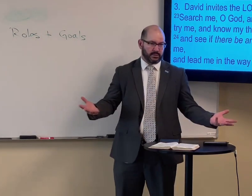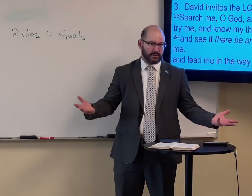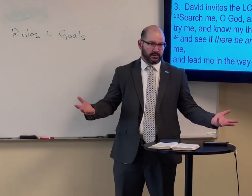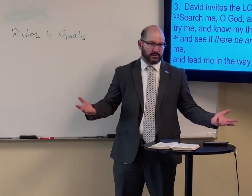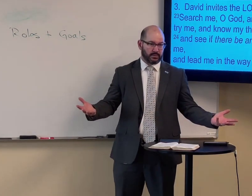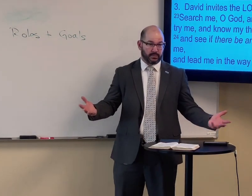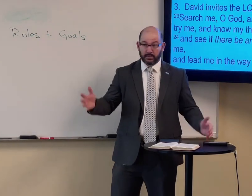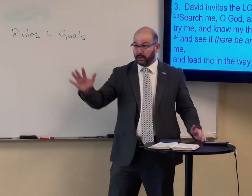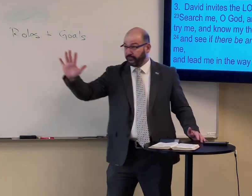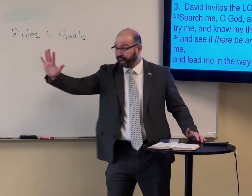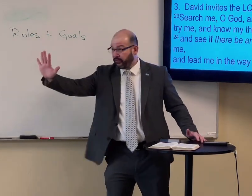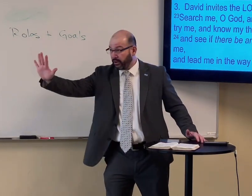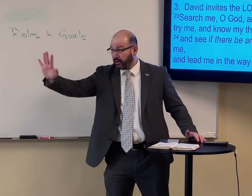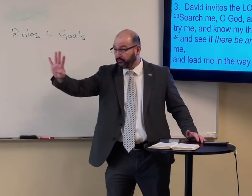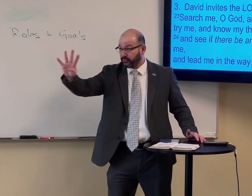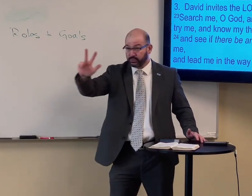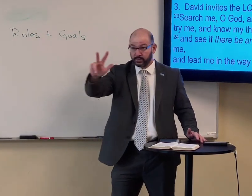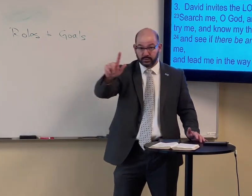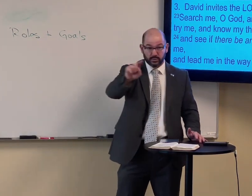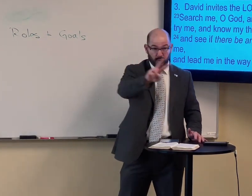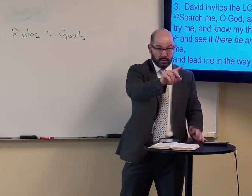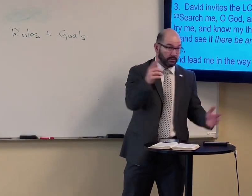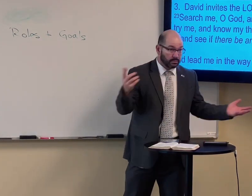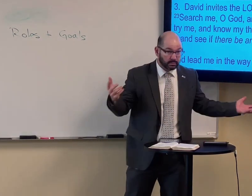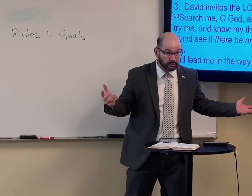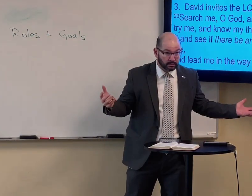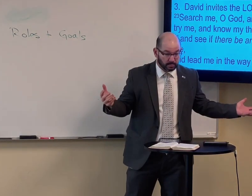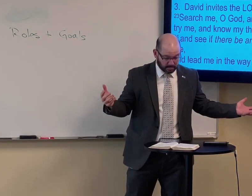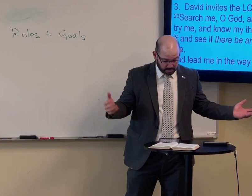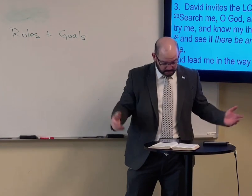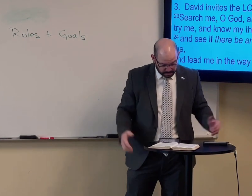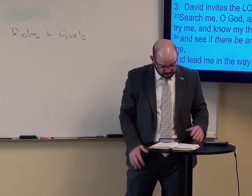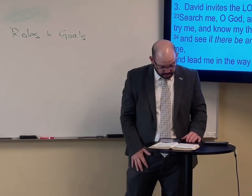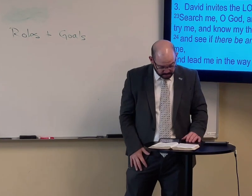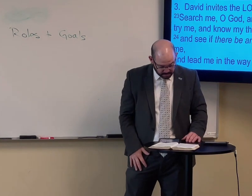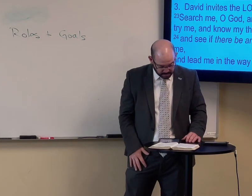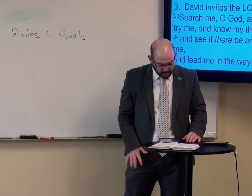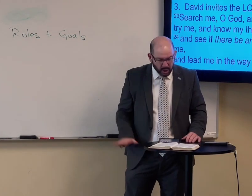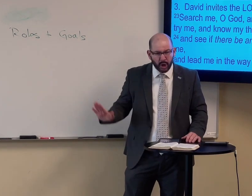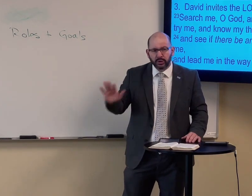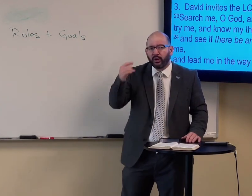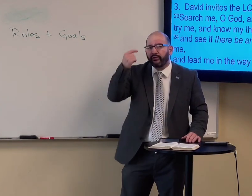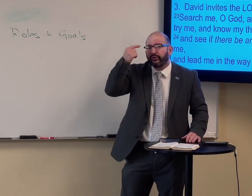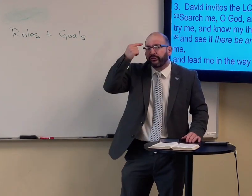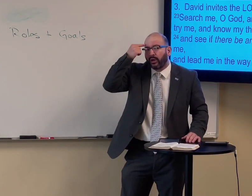How's your faith? Is it a 5, or is it a 1, or somewhere in the middle?